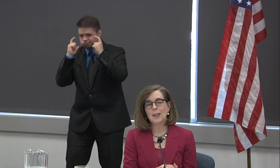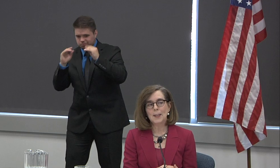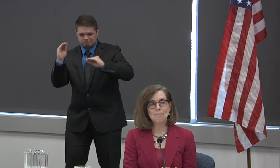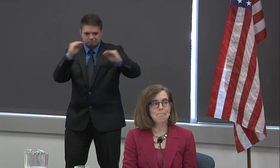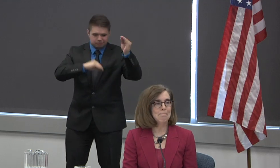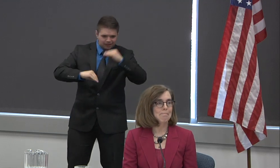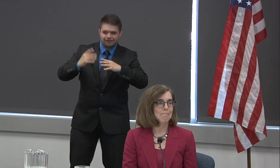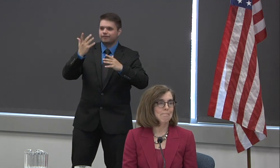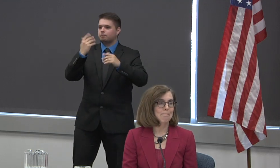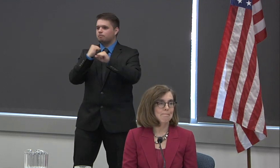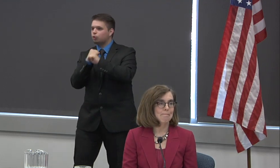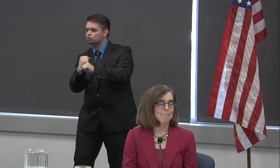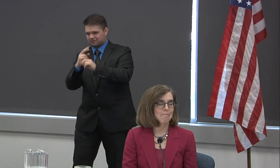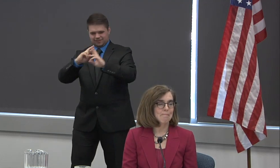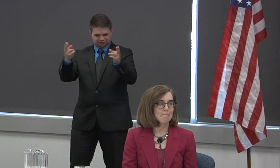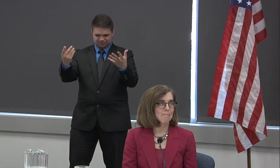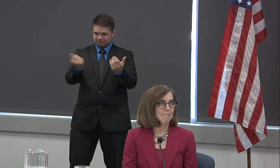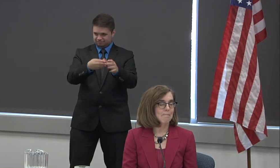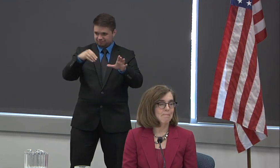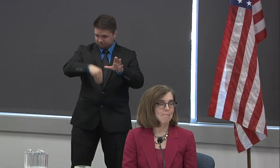in.